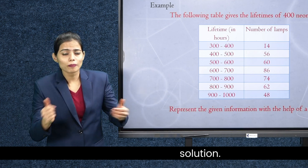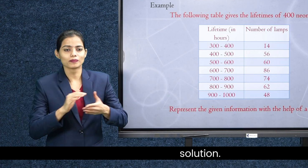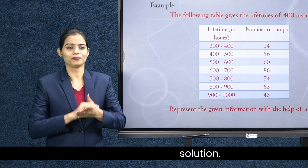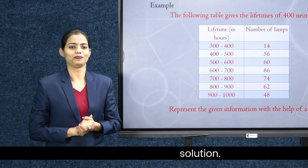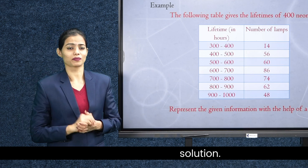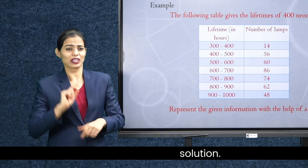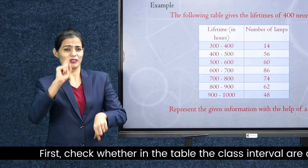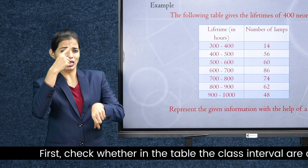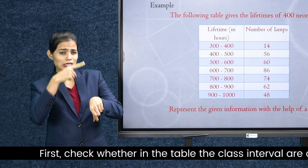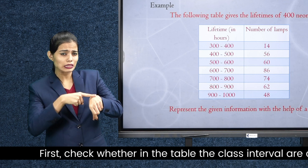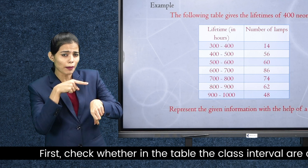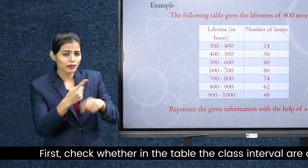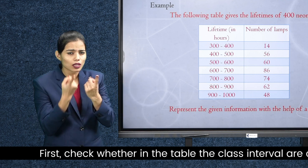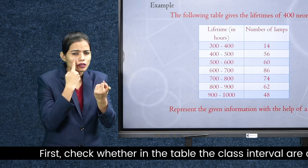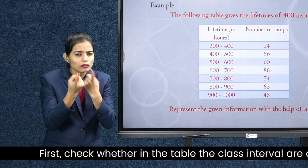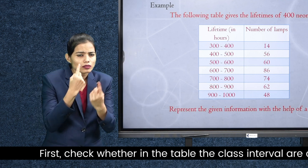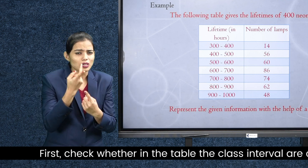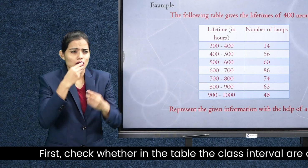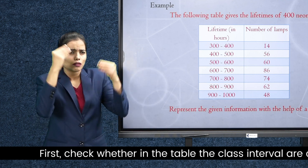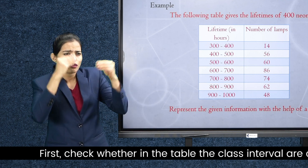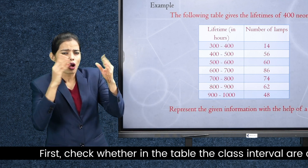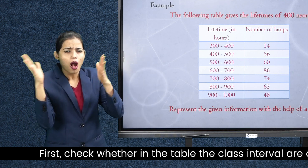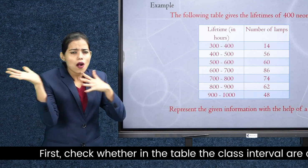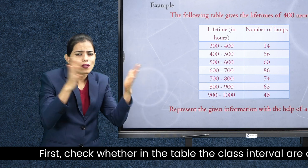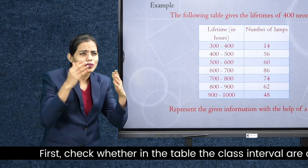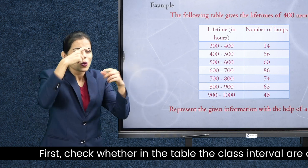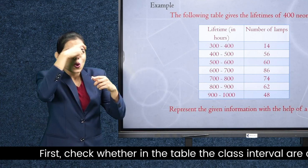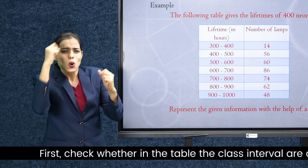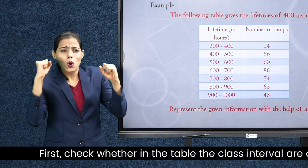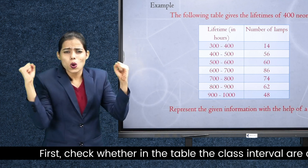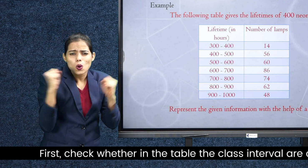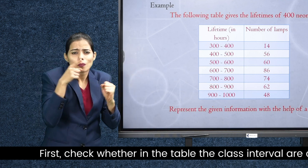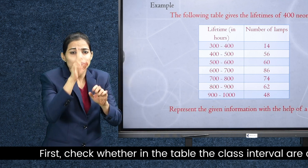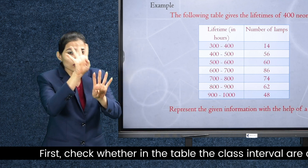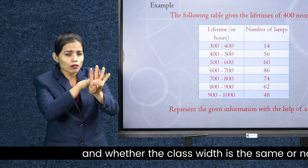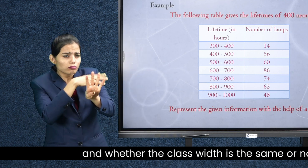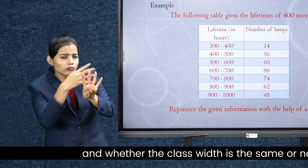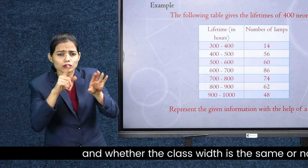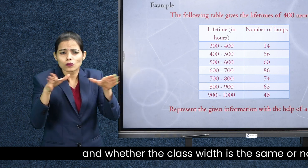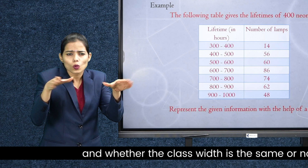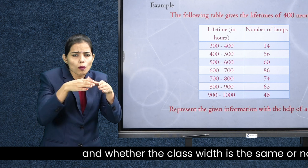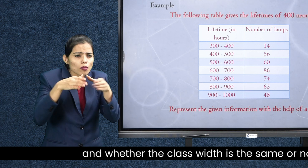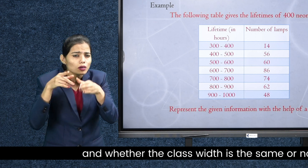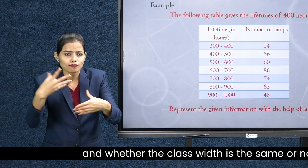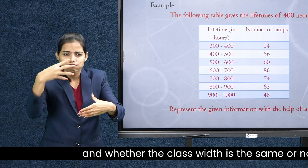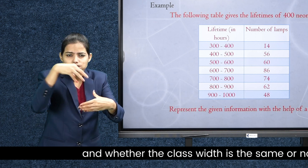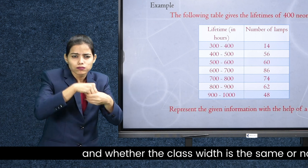Solution. First check whether in the table the class interval are continuous and whether the class width is the same